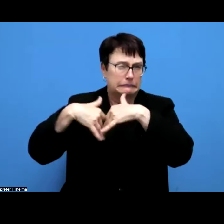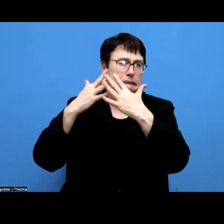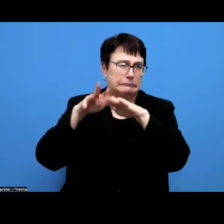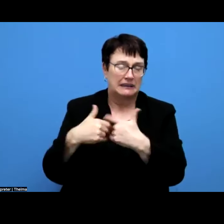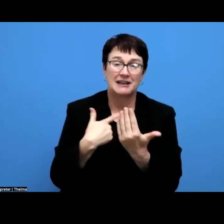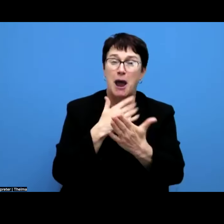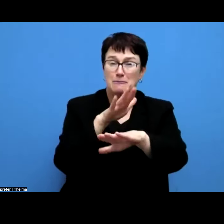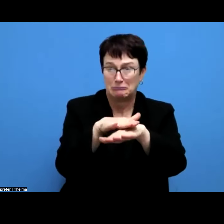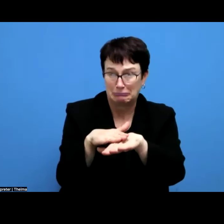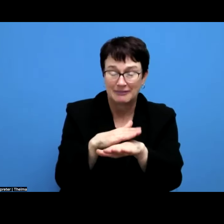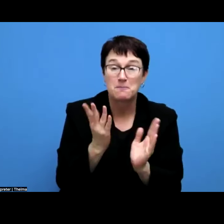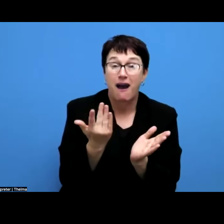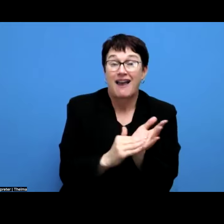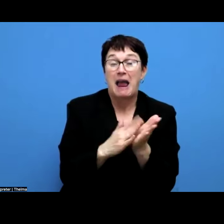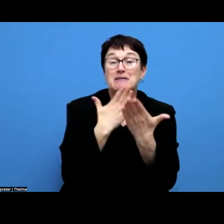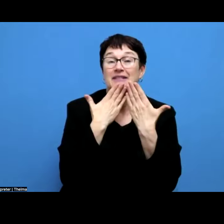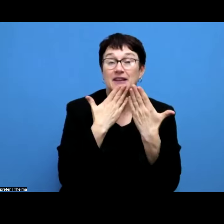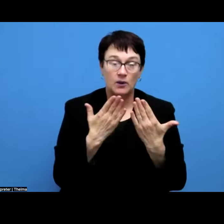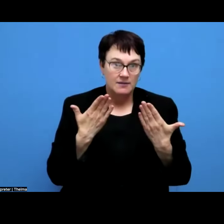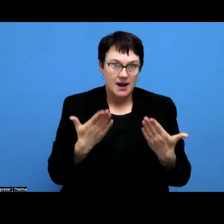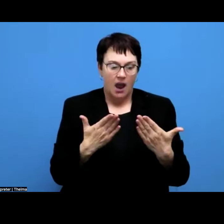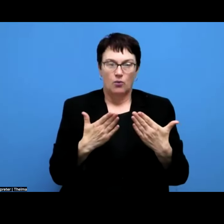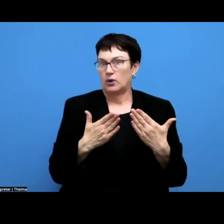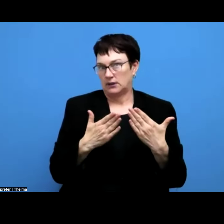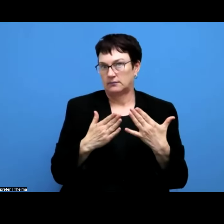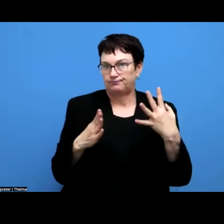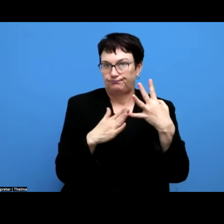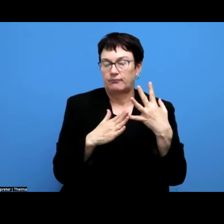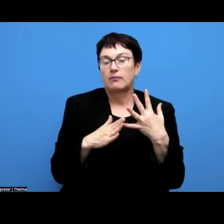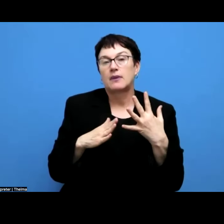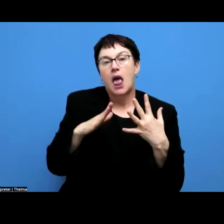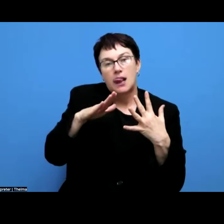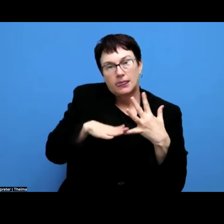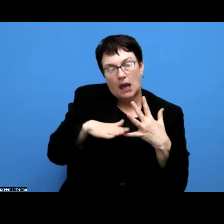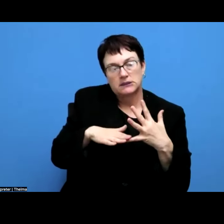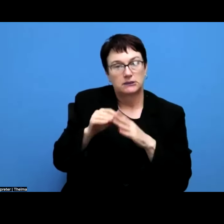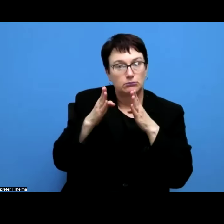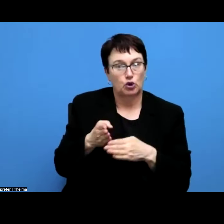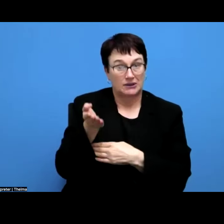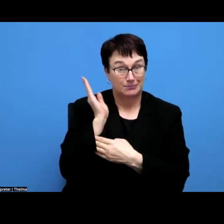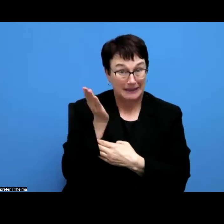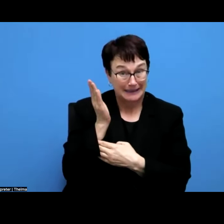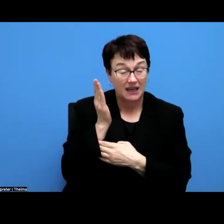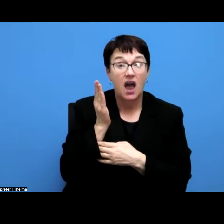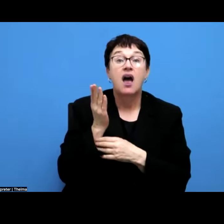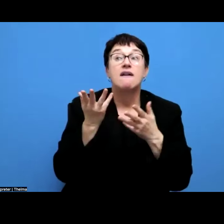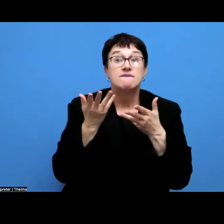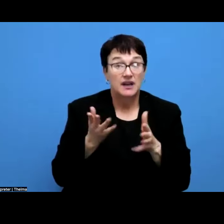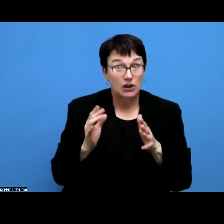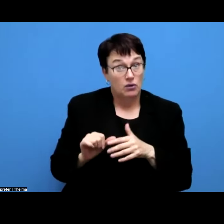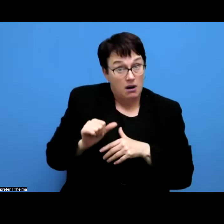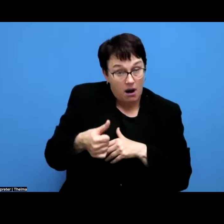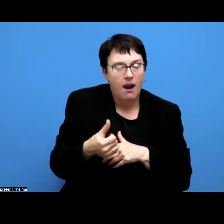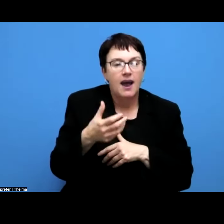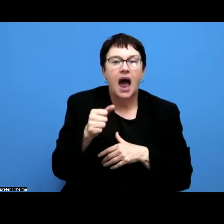today's panel. And after our last speaker, please, we will have the results of the poll, which you all participated